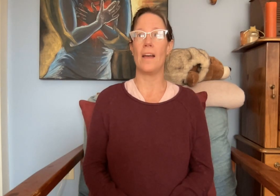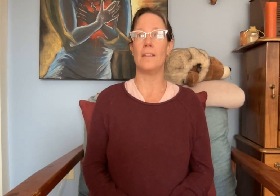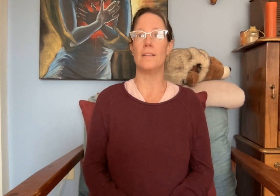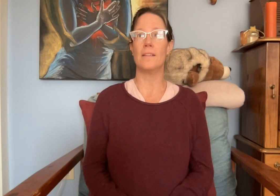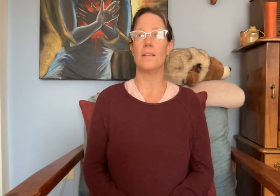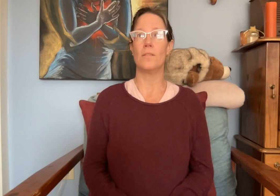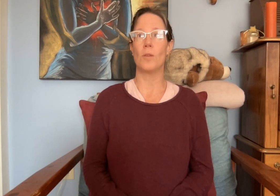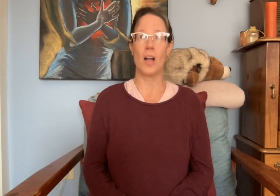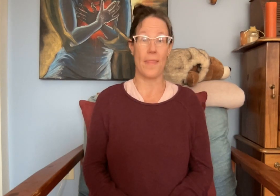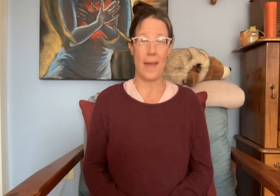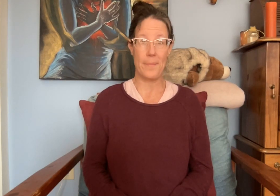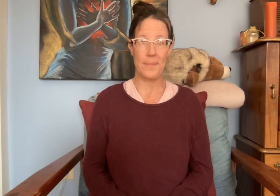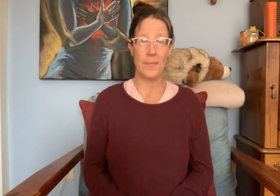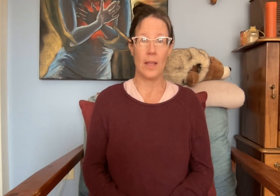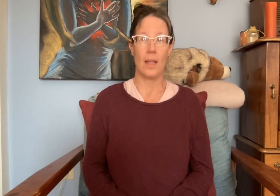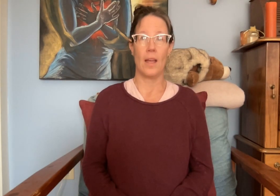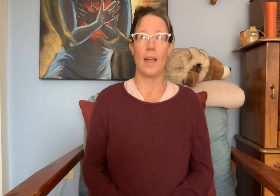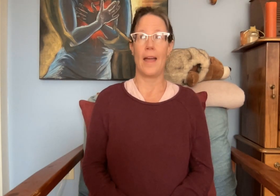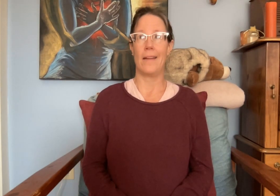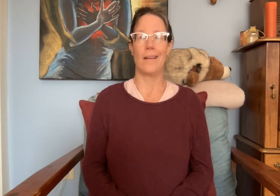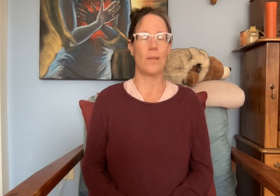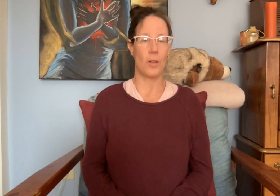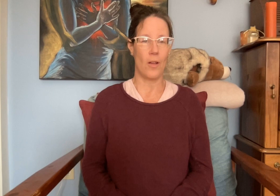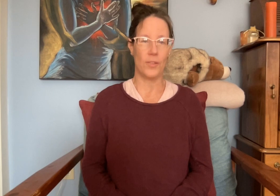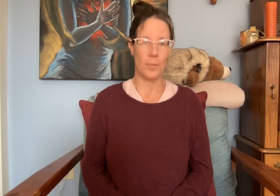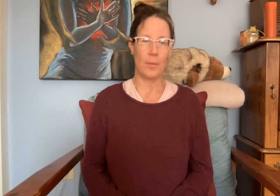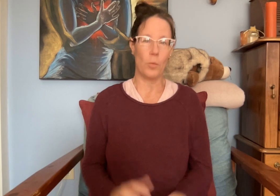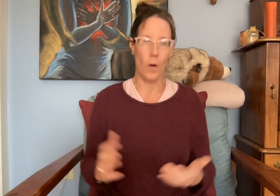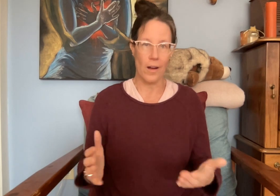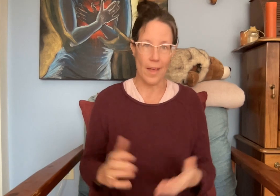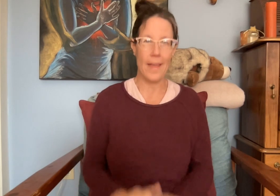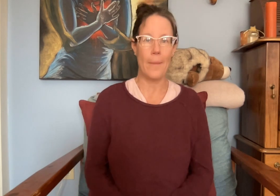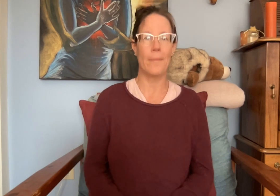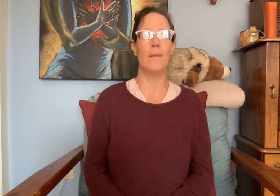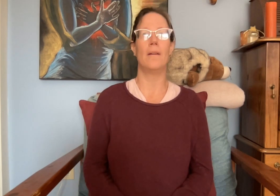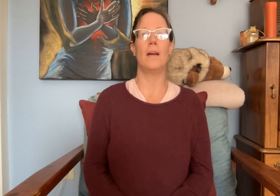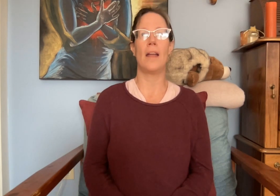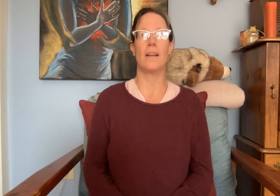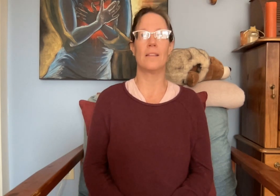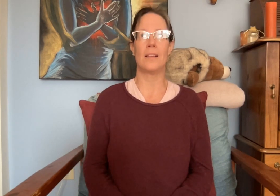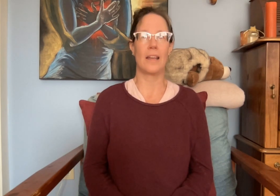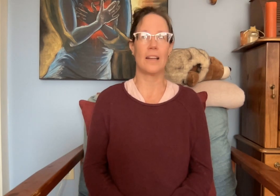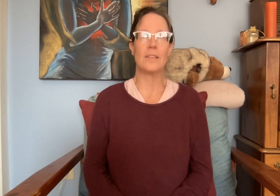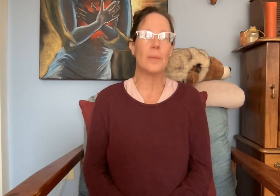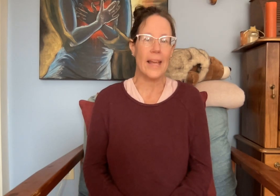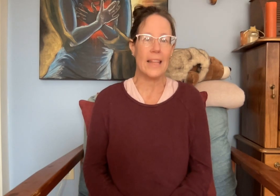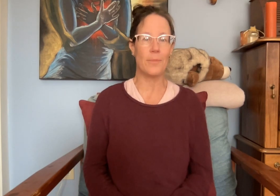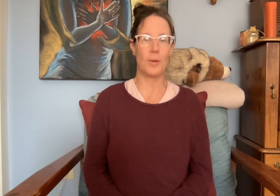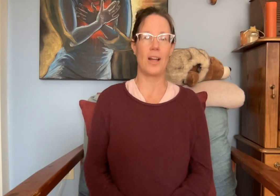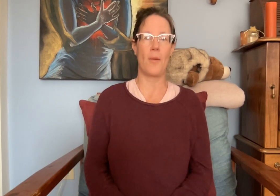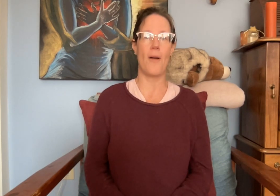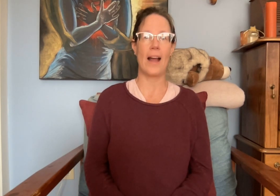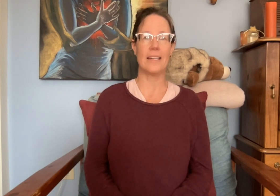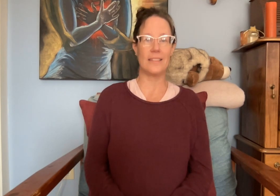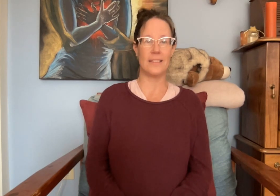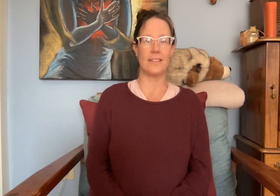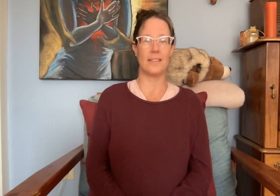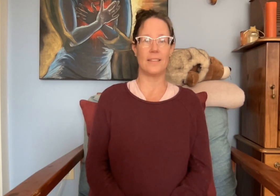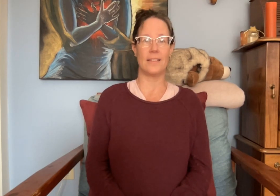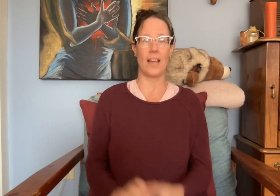and work on them. And again, we'll also be able to work on them, and I can explain them during our practice